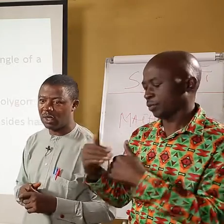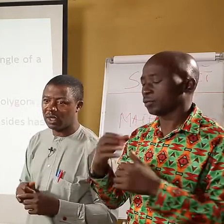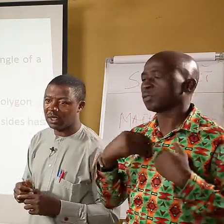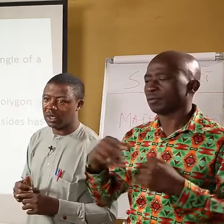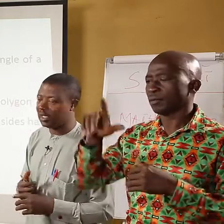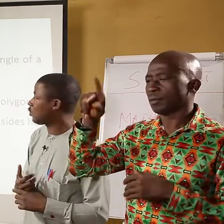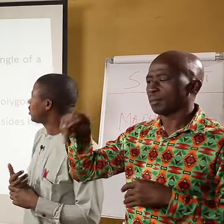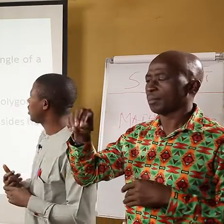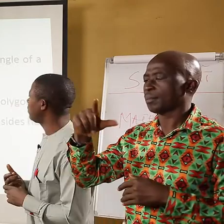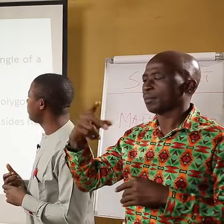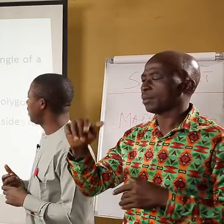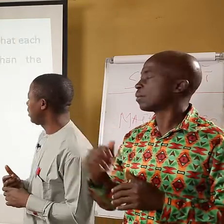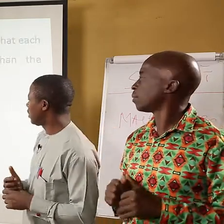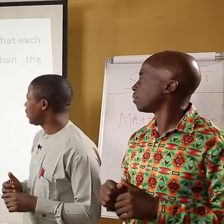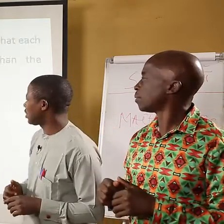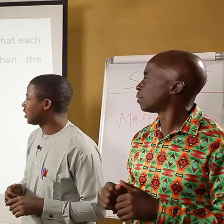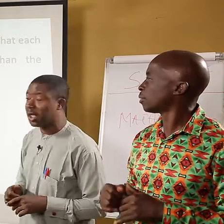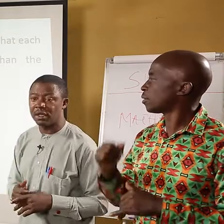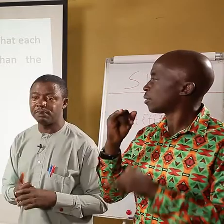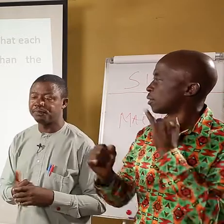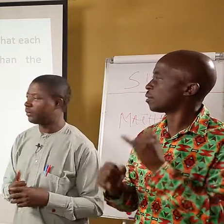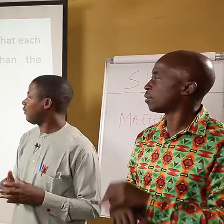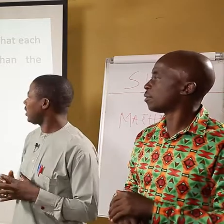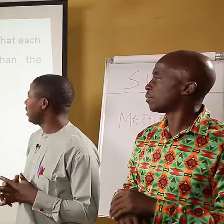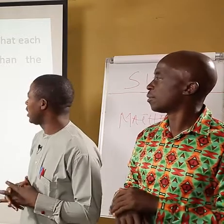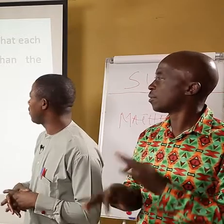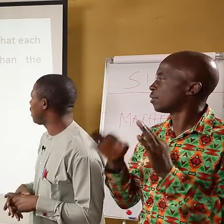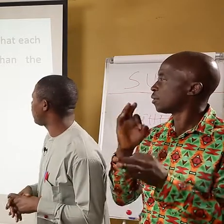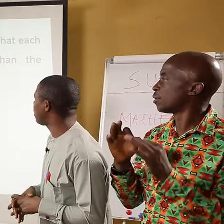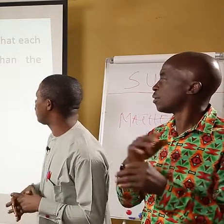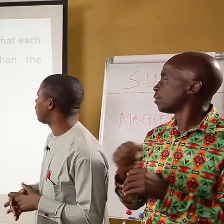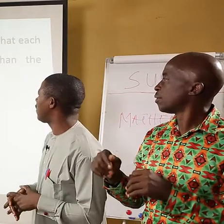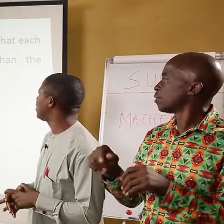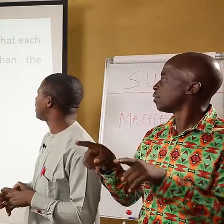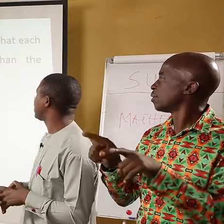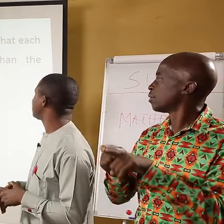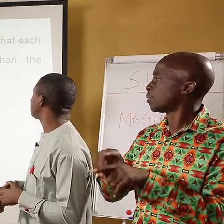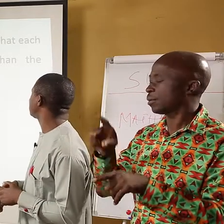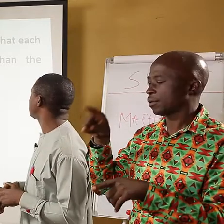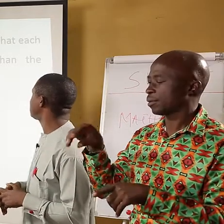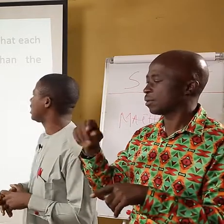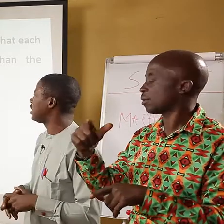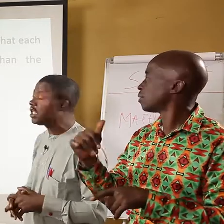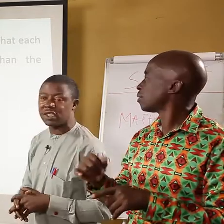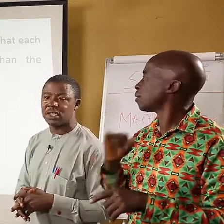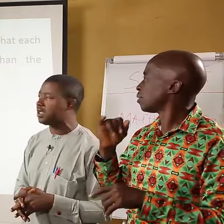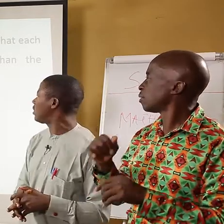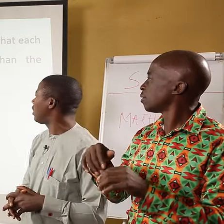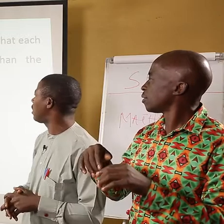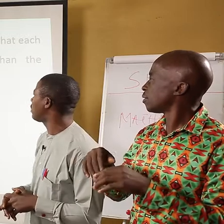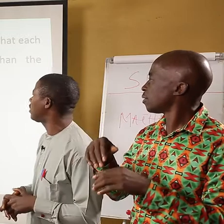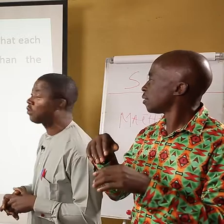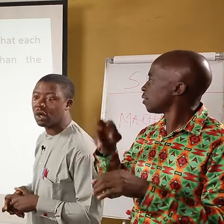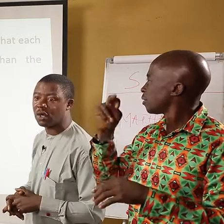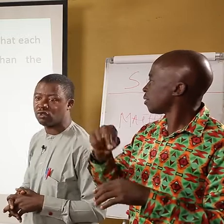polygon? The last question, question 3, a regular polygon of n sides is such that each